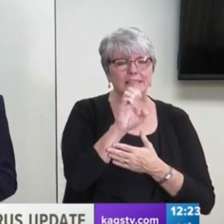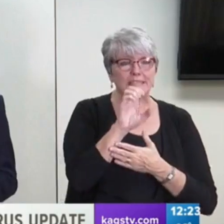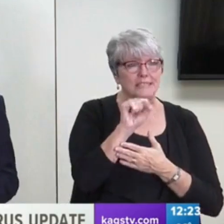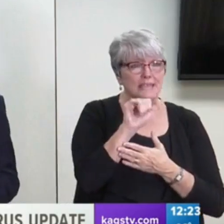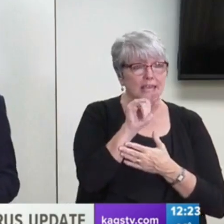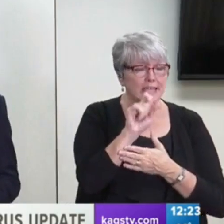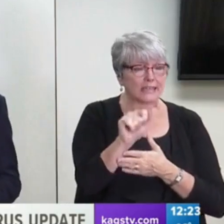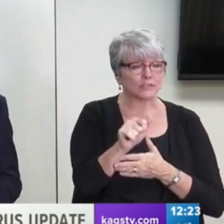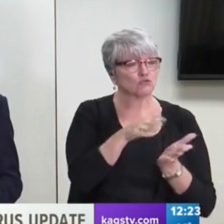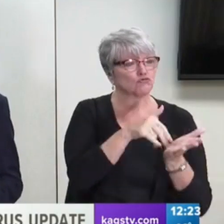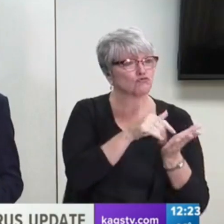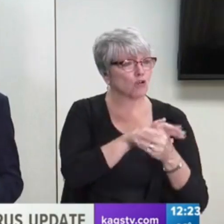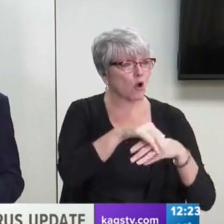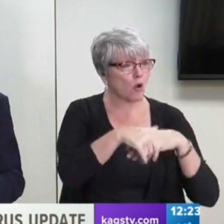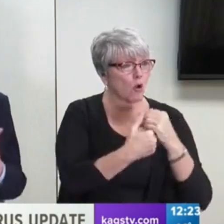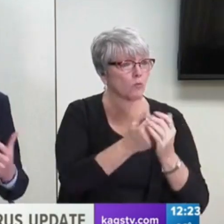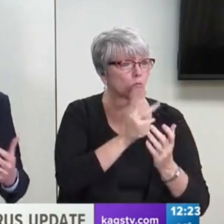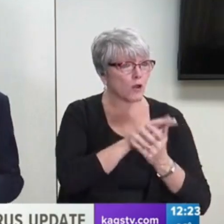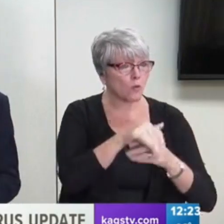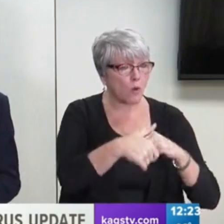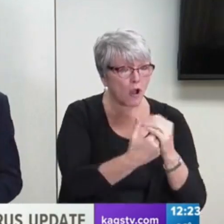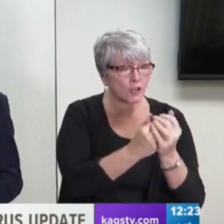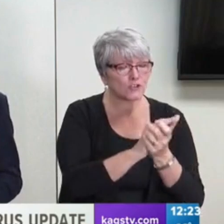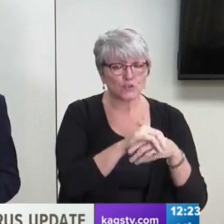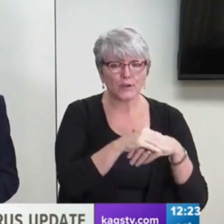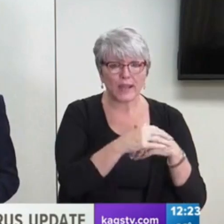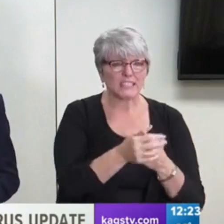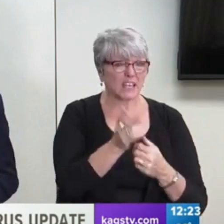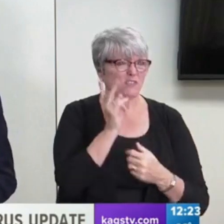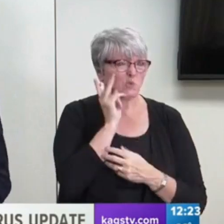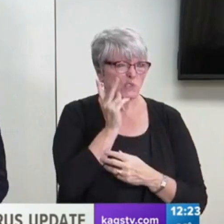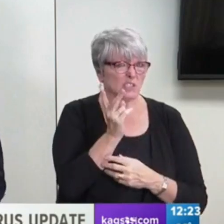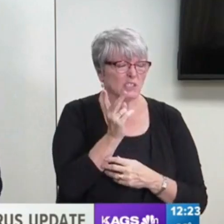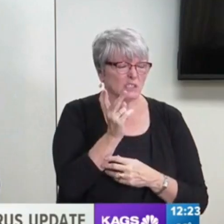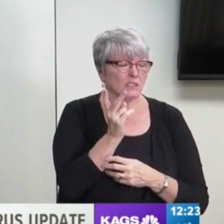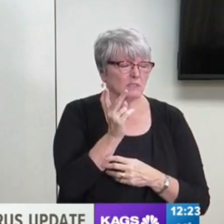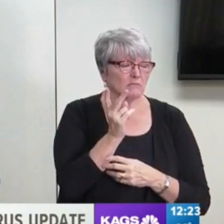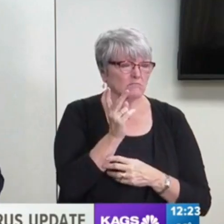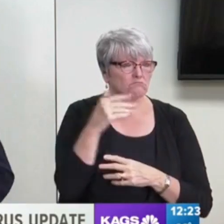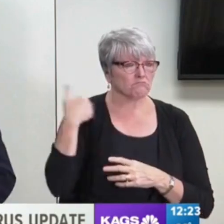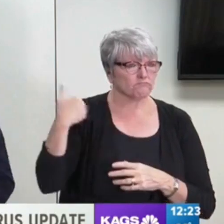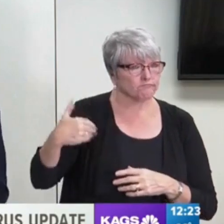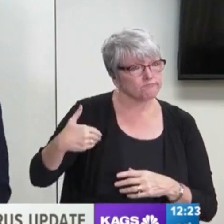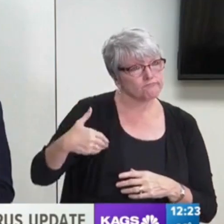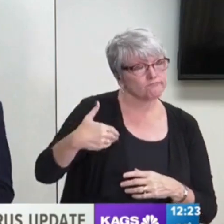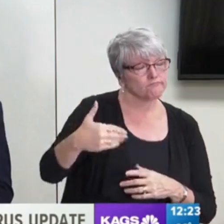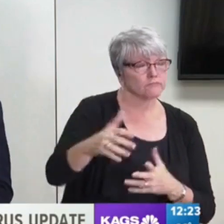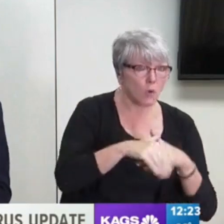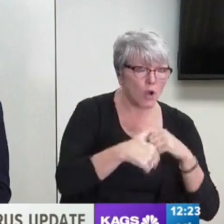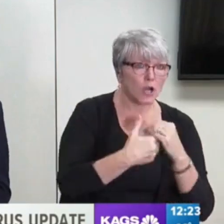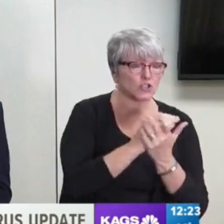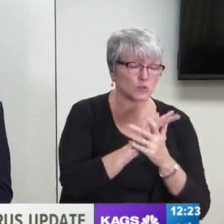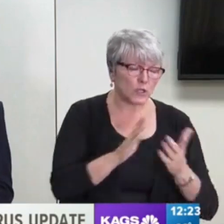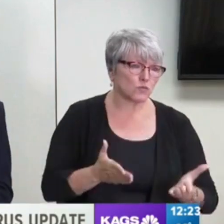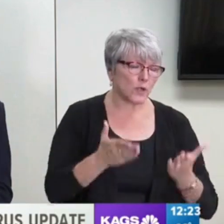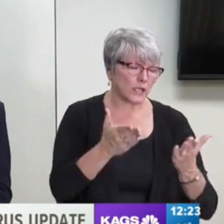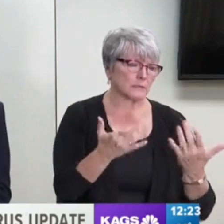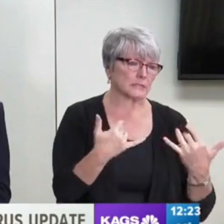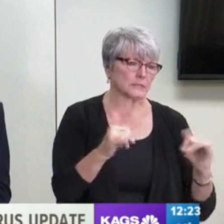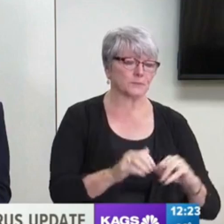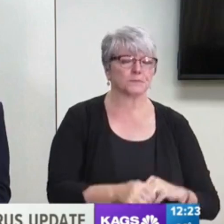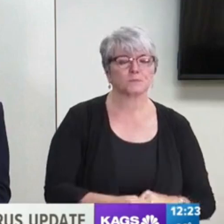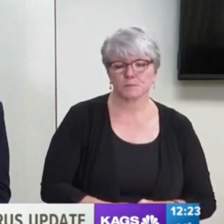soap and water, and to wash their hands, as you've seen throughout this throughout these recommendations the past several